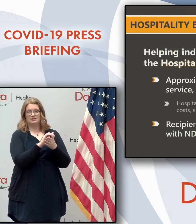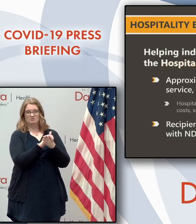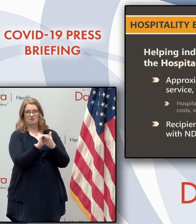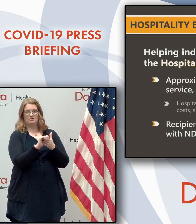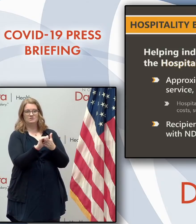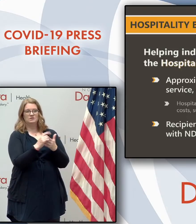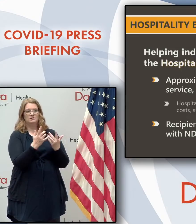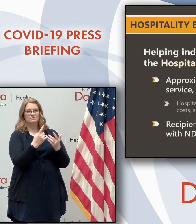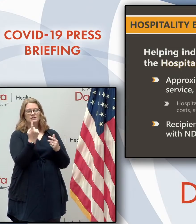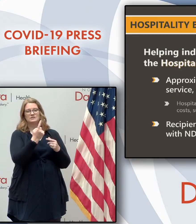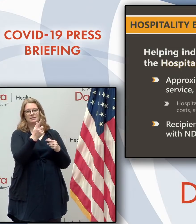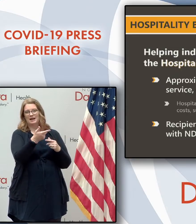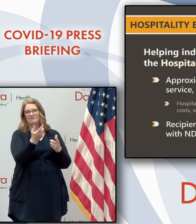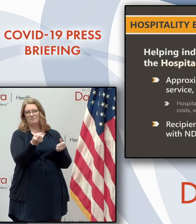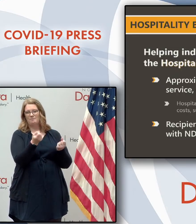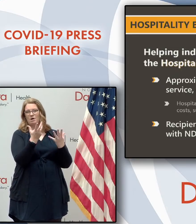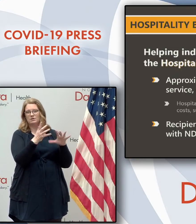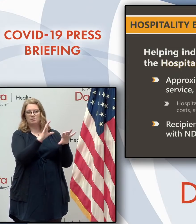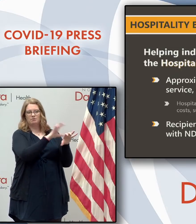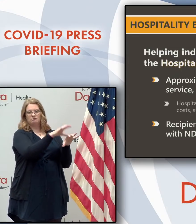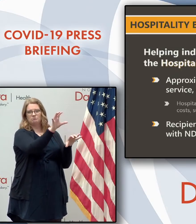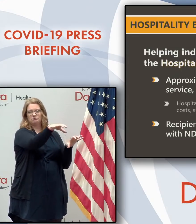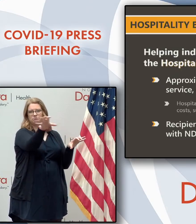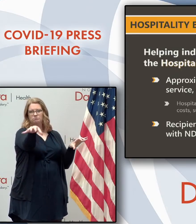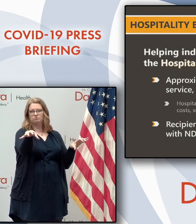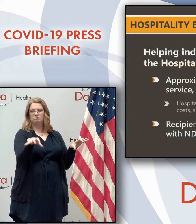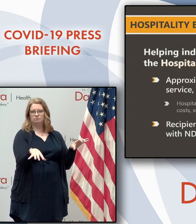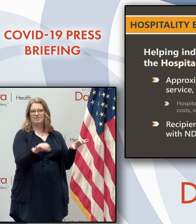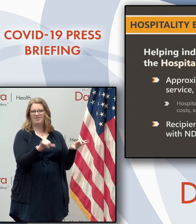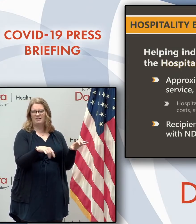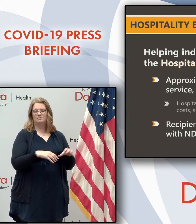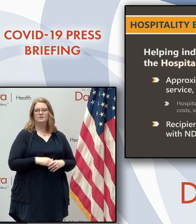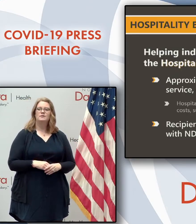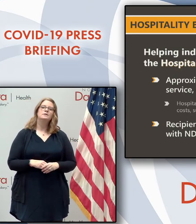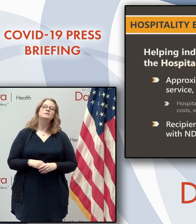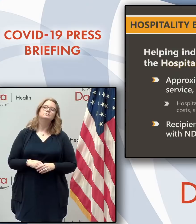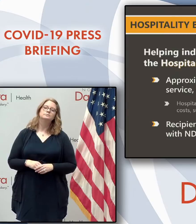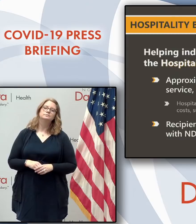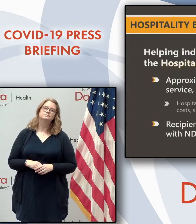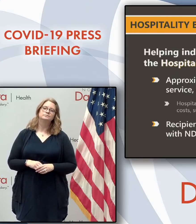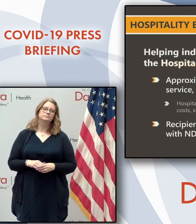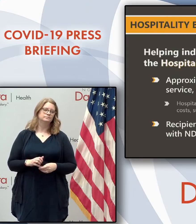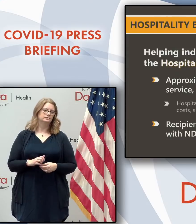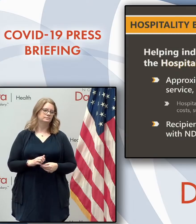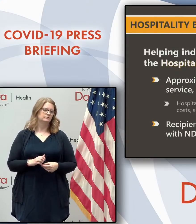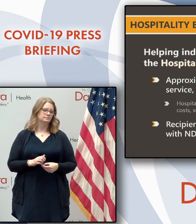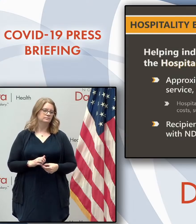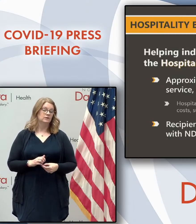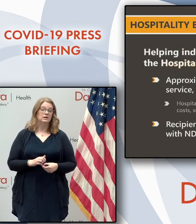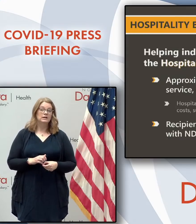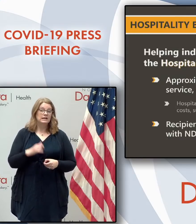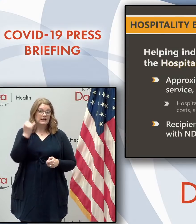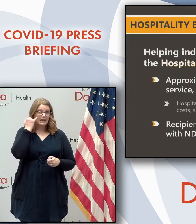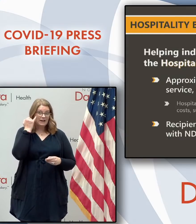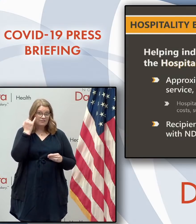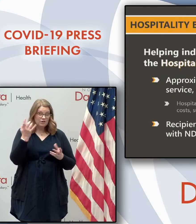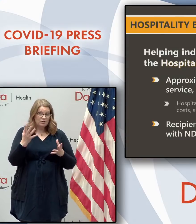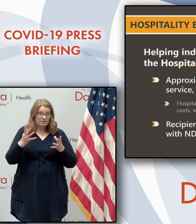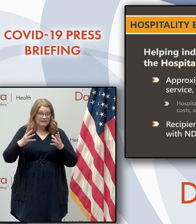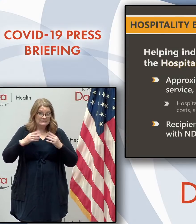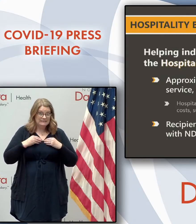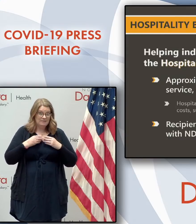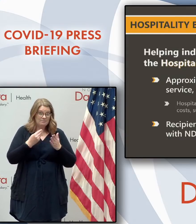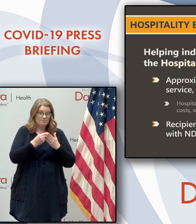for an entity that might have multiple locations. and any entity that receives grants for more than one